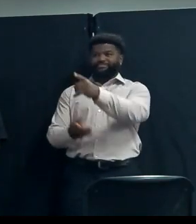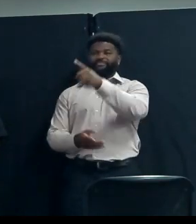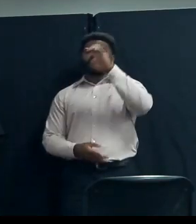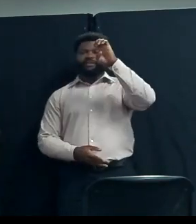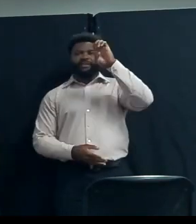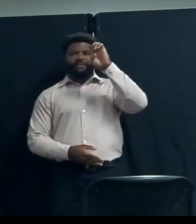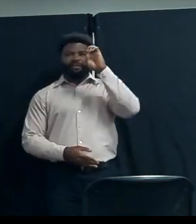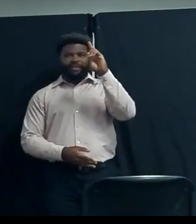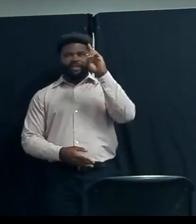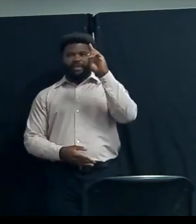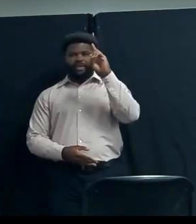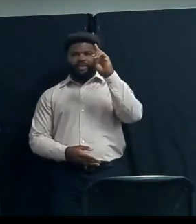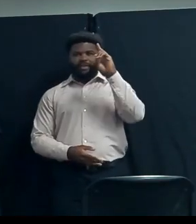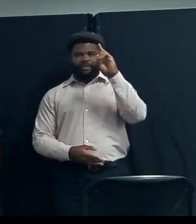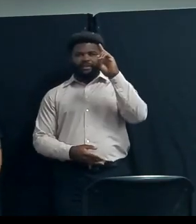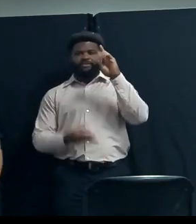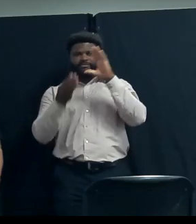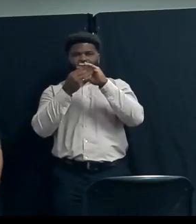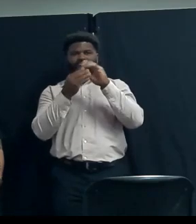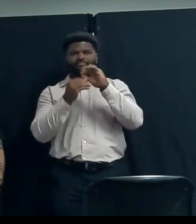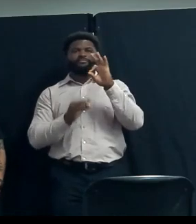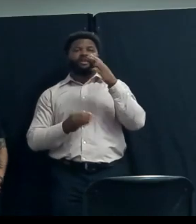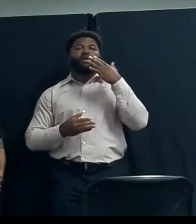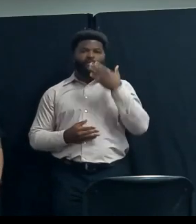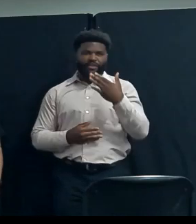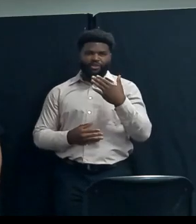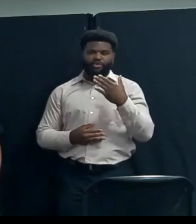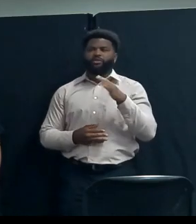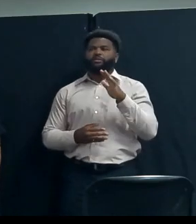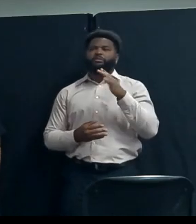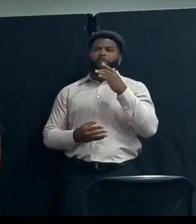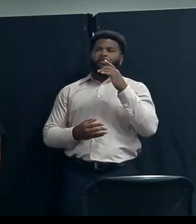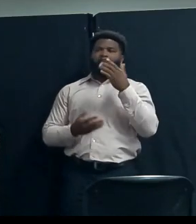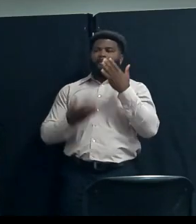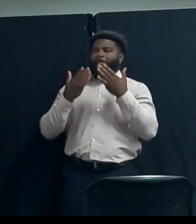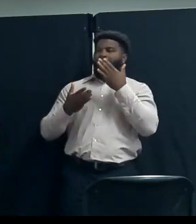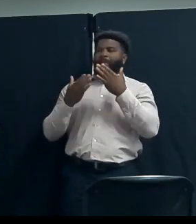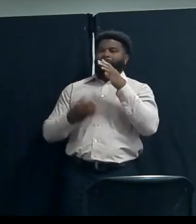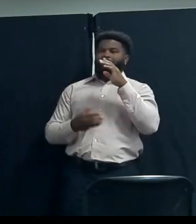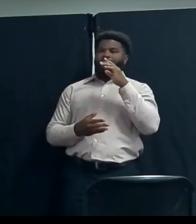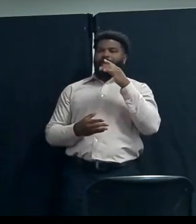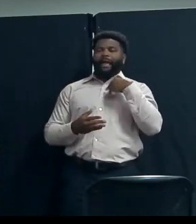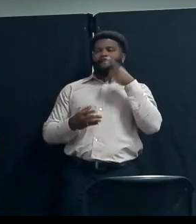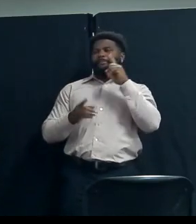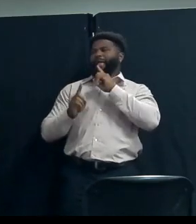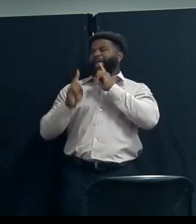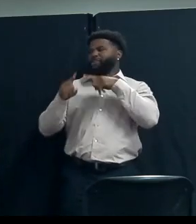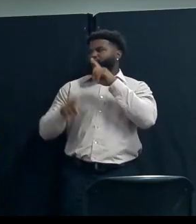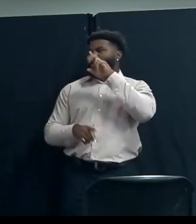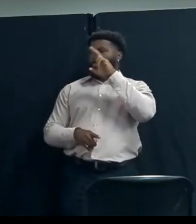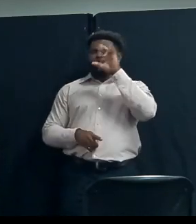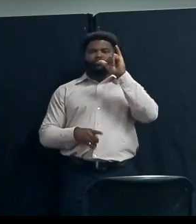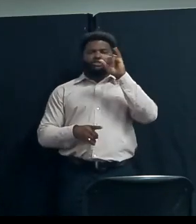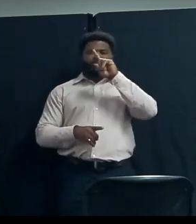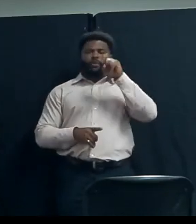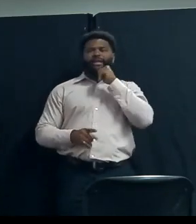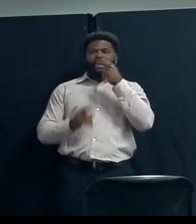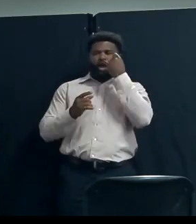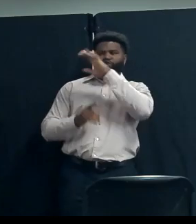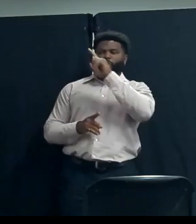Yeah, thank you. So Lucy, maybe this is where you were going and I didn't quite understand,